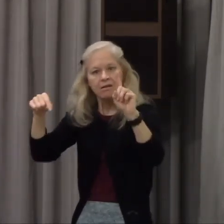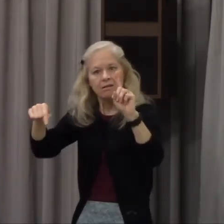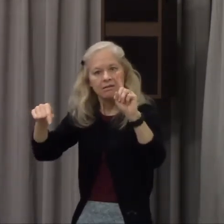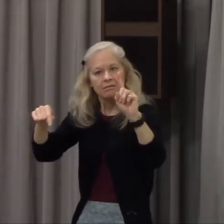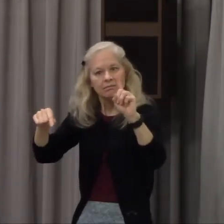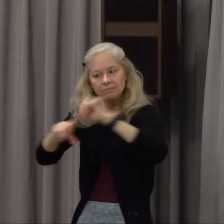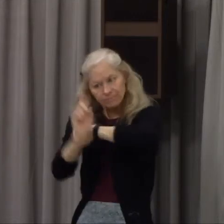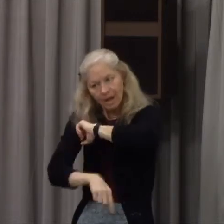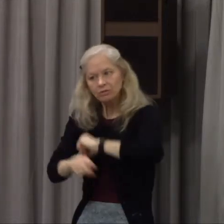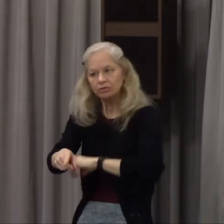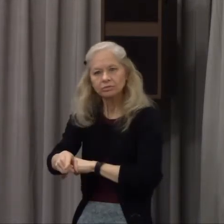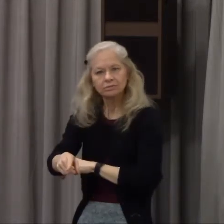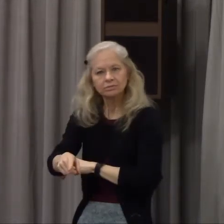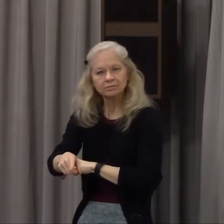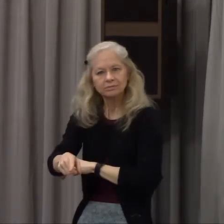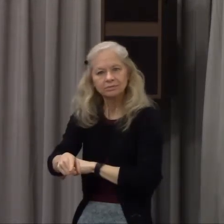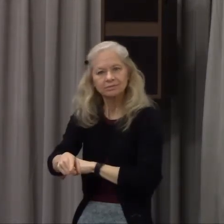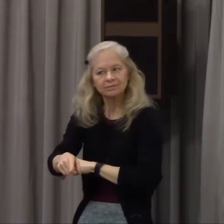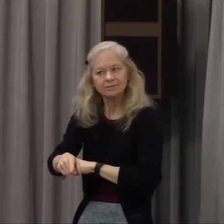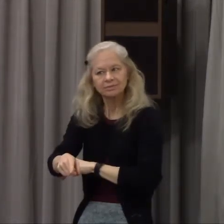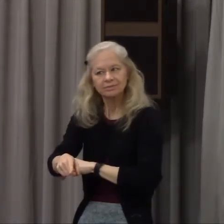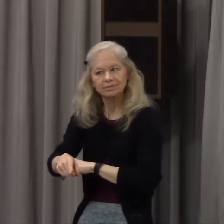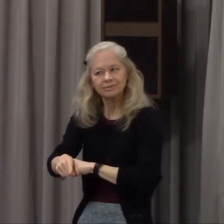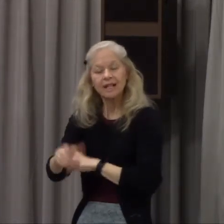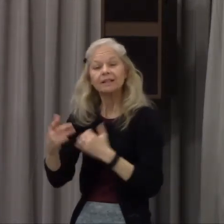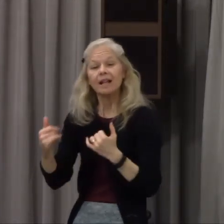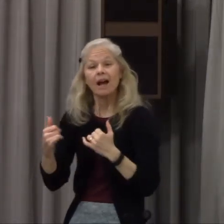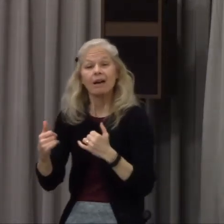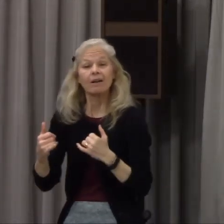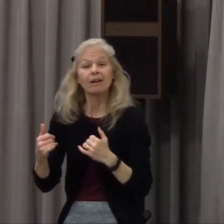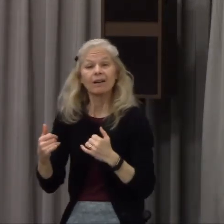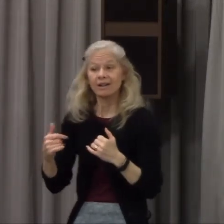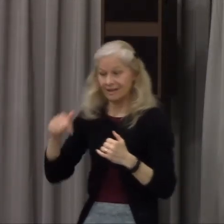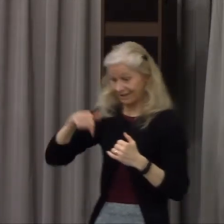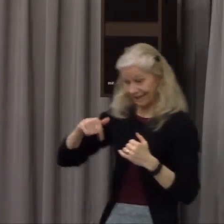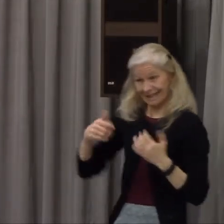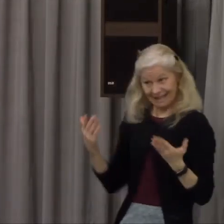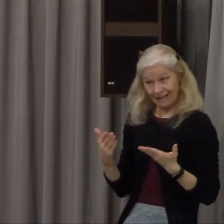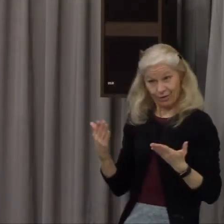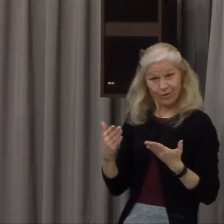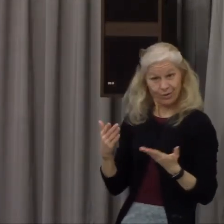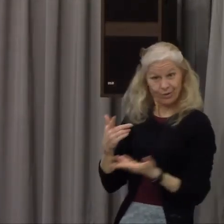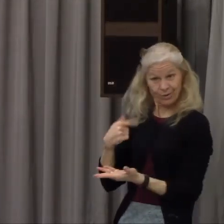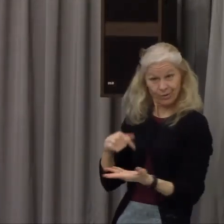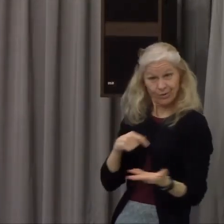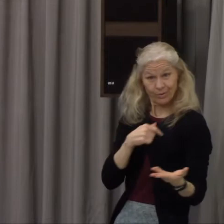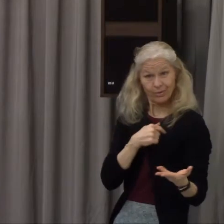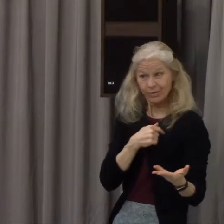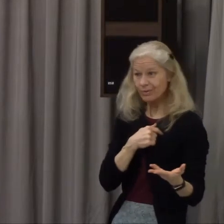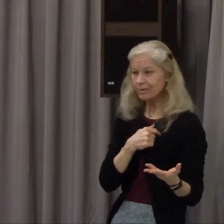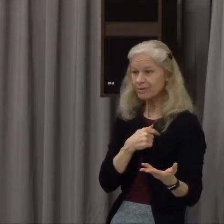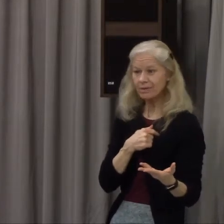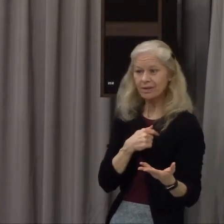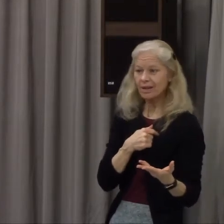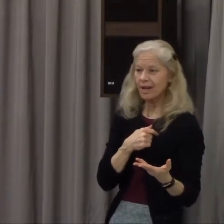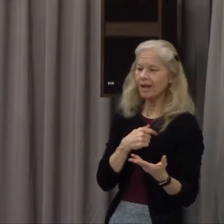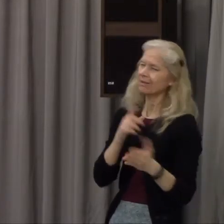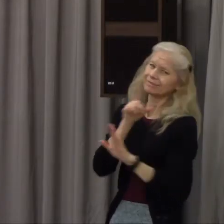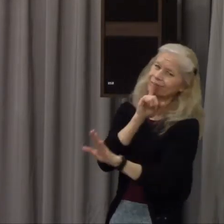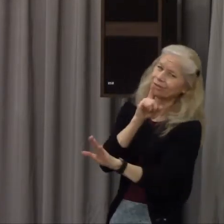And for us who are so far from God and understanding such a creator as God, there's a sweet